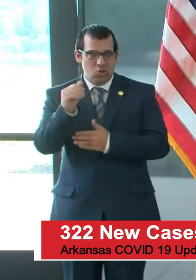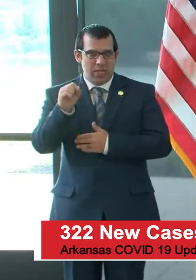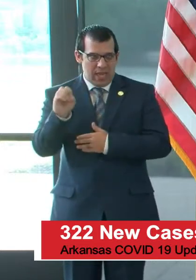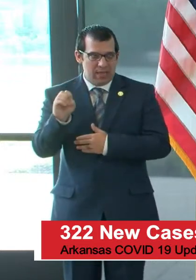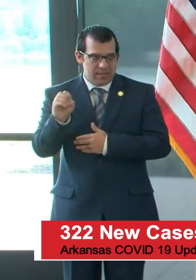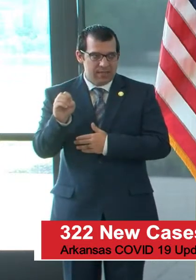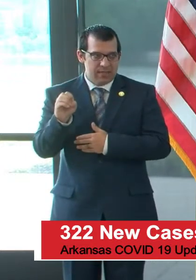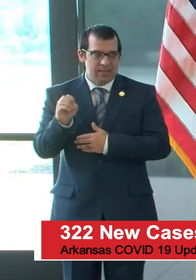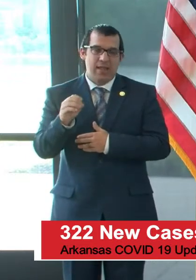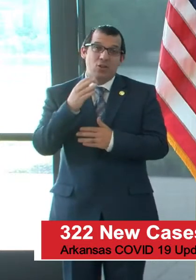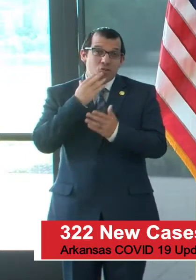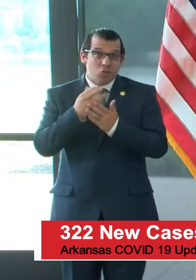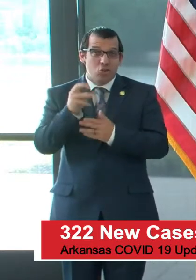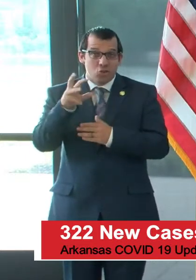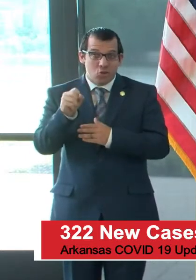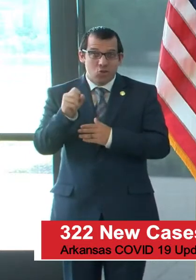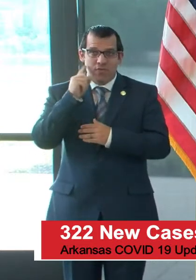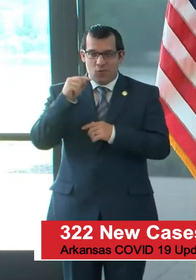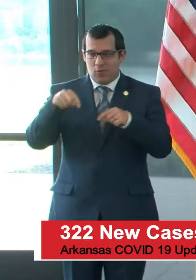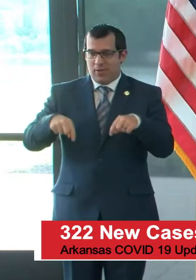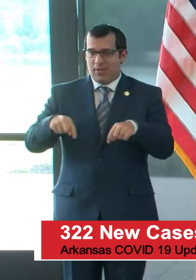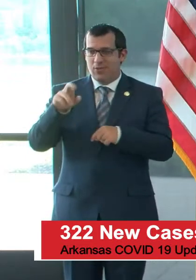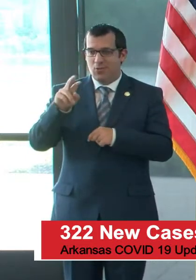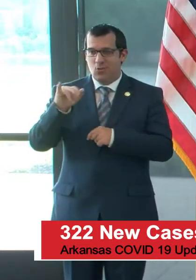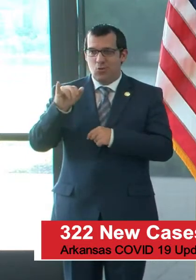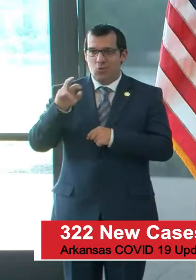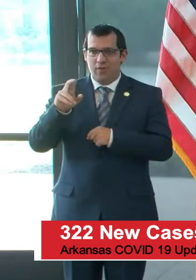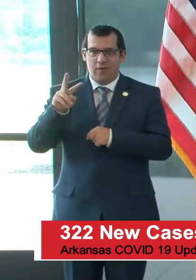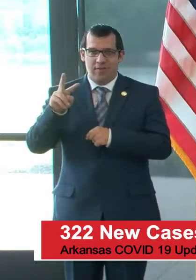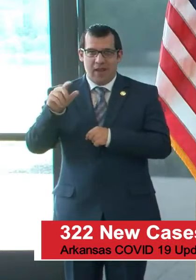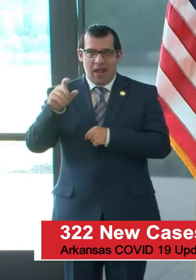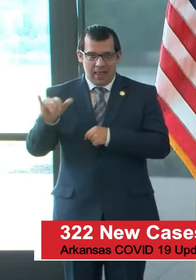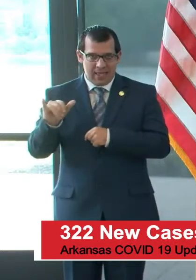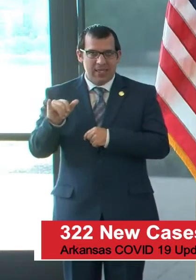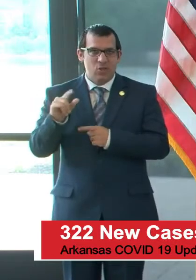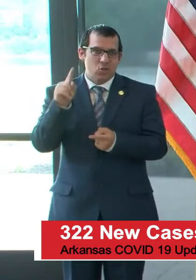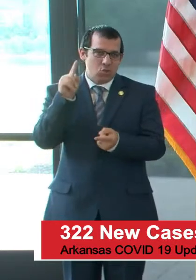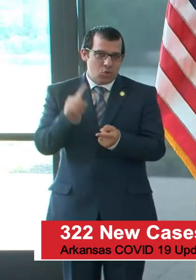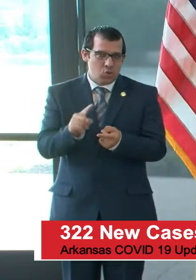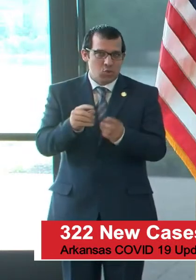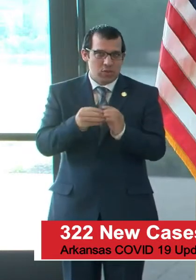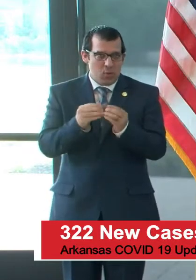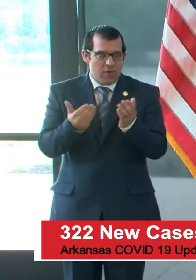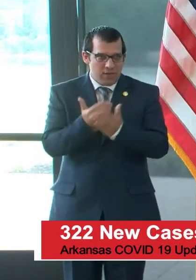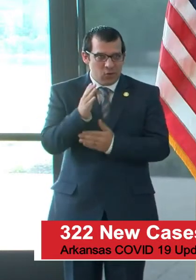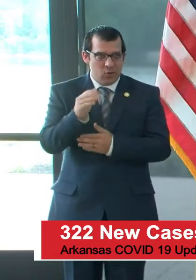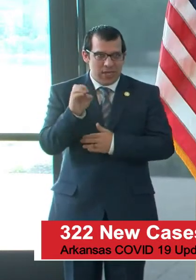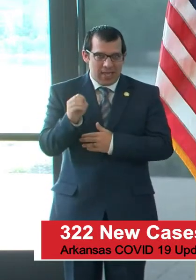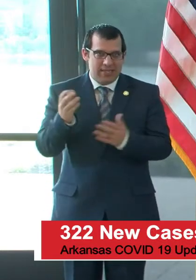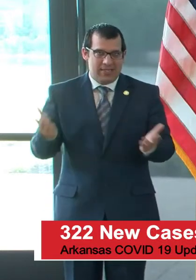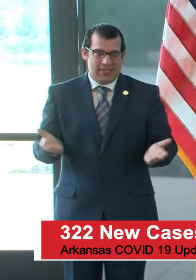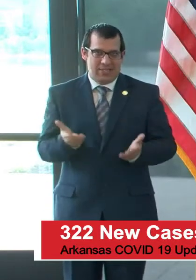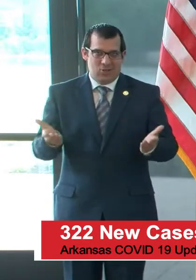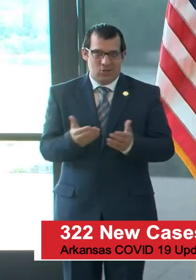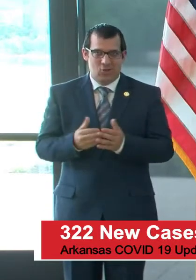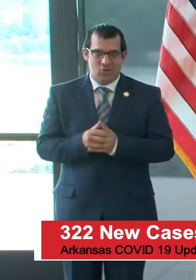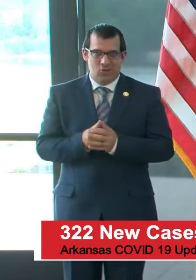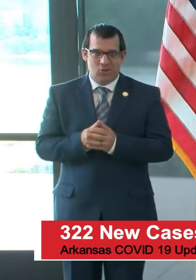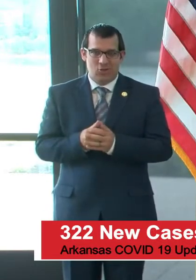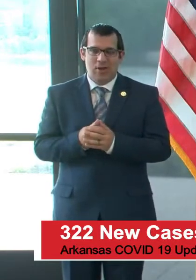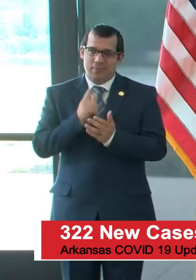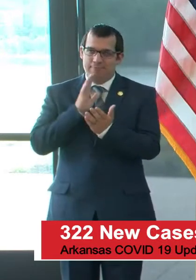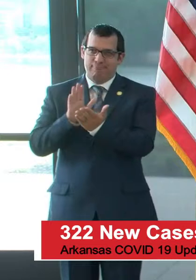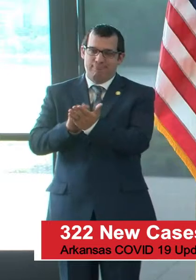And so that's good news for the River Valley, having a reduced number of new cases that are here. And